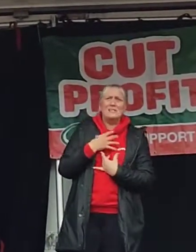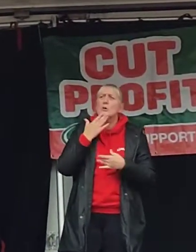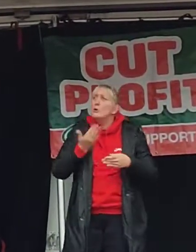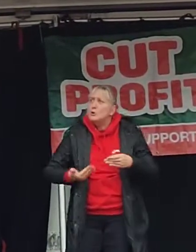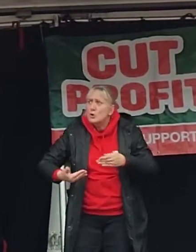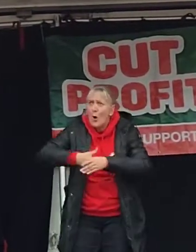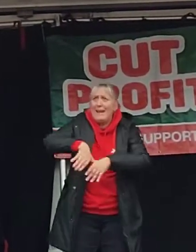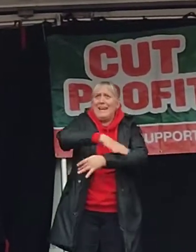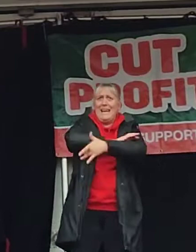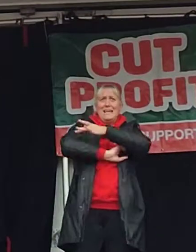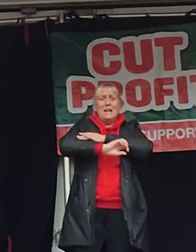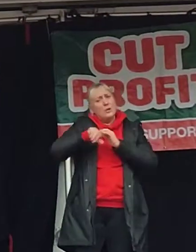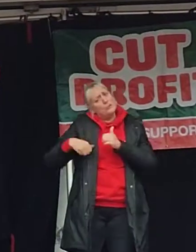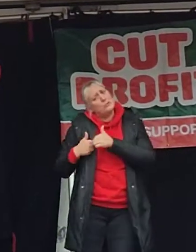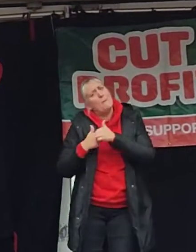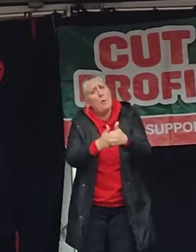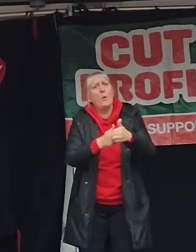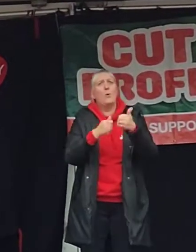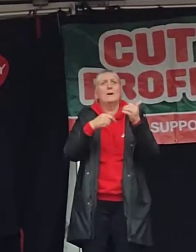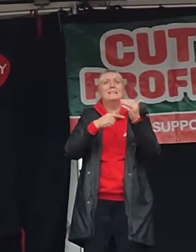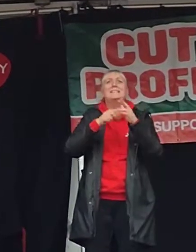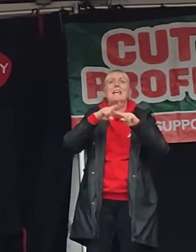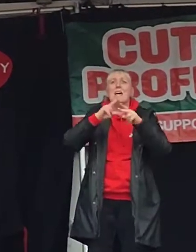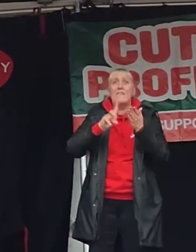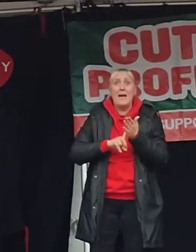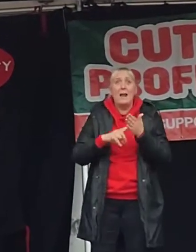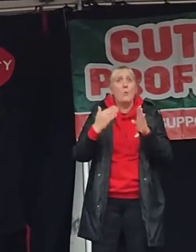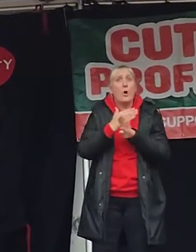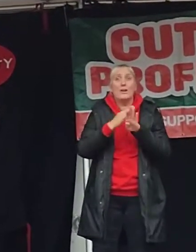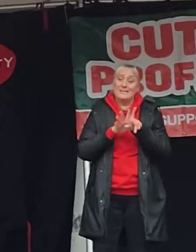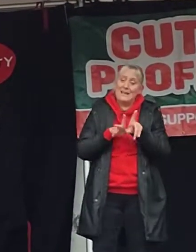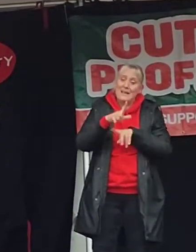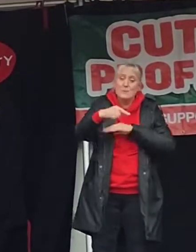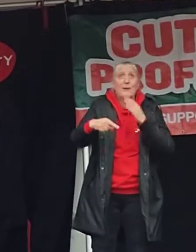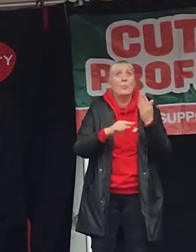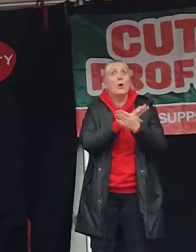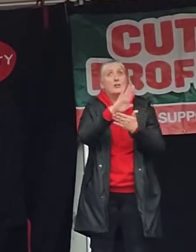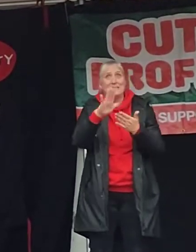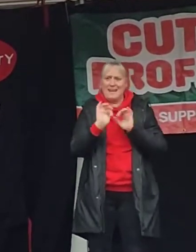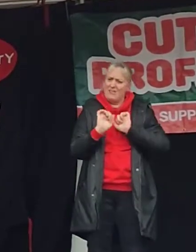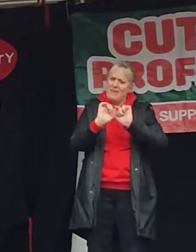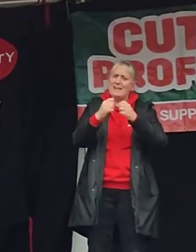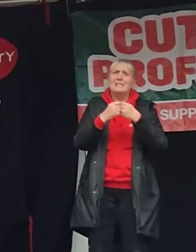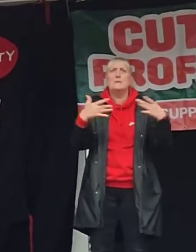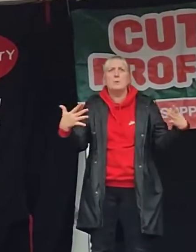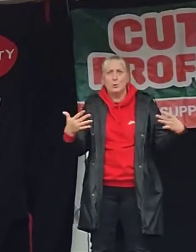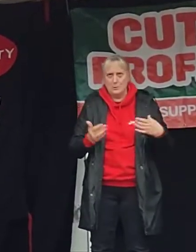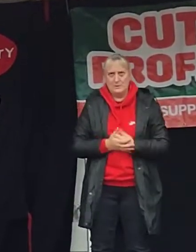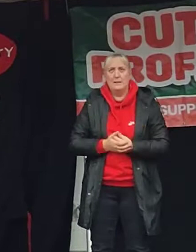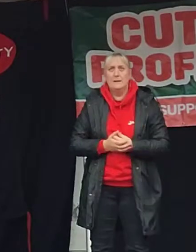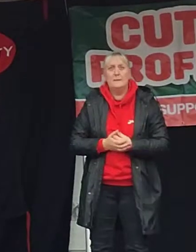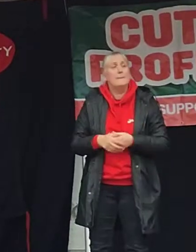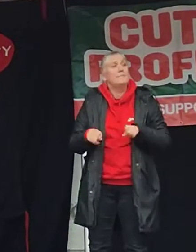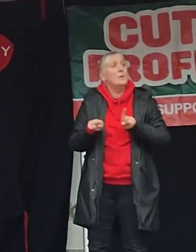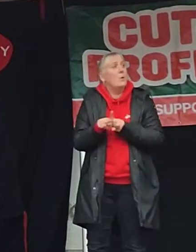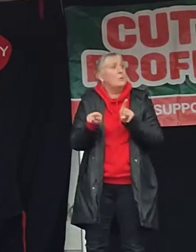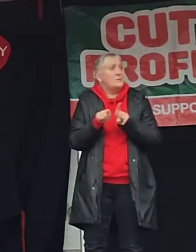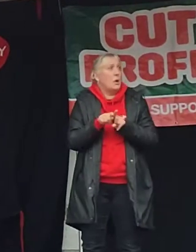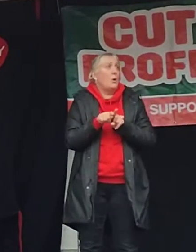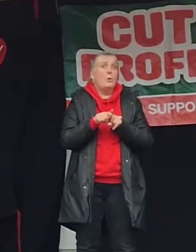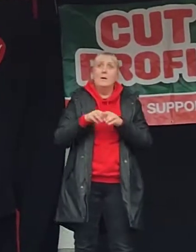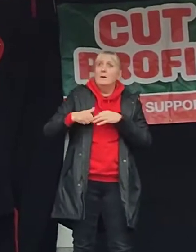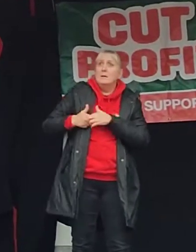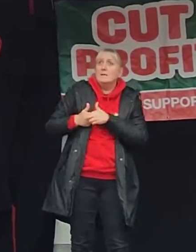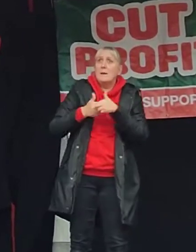support. Support TfL workers next Thursday when they're in dispute. But also those like